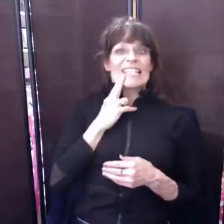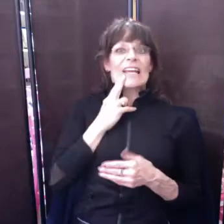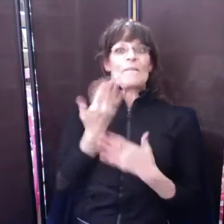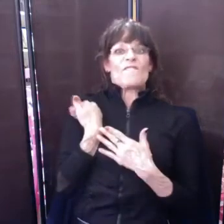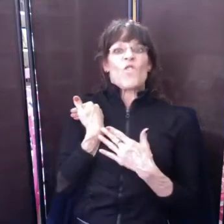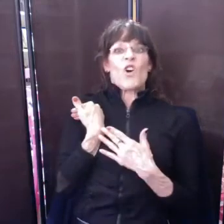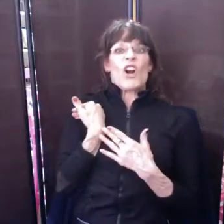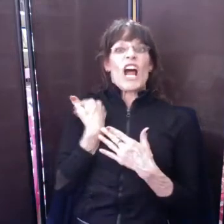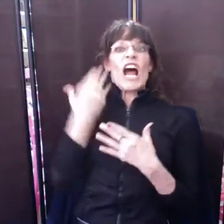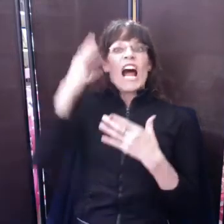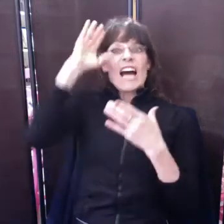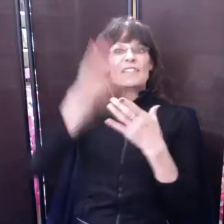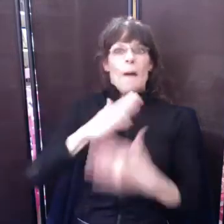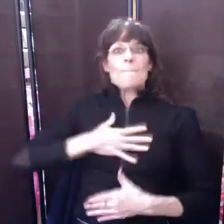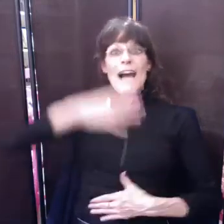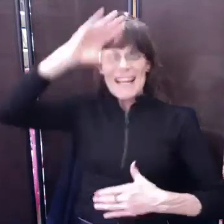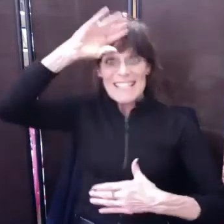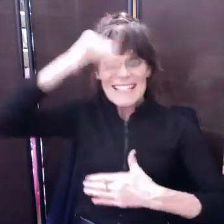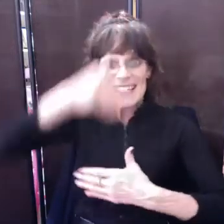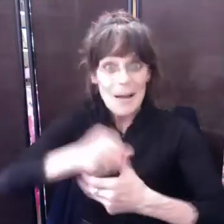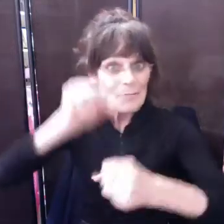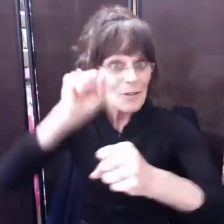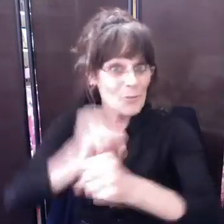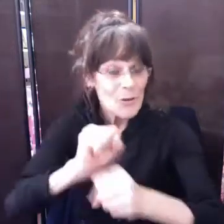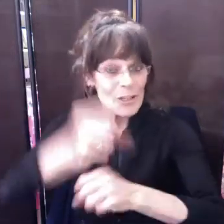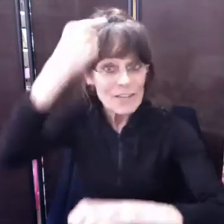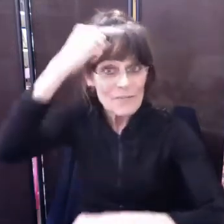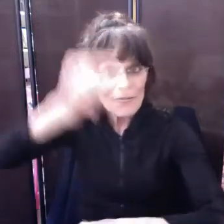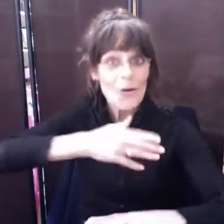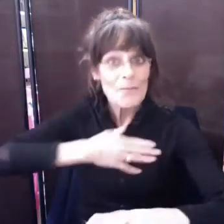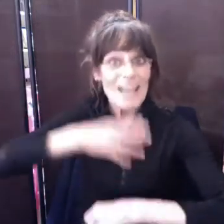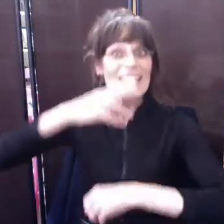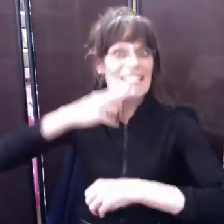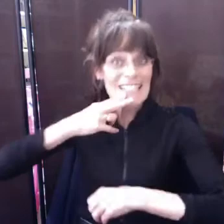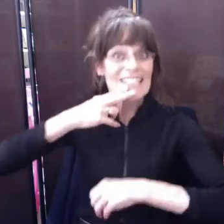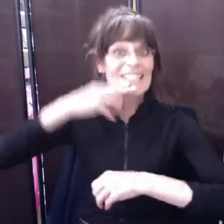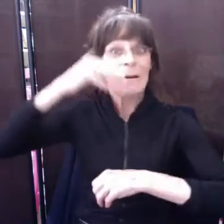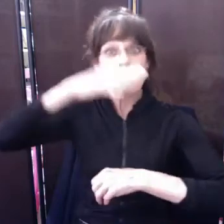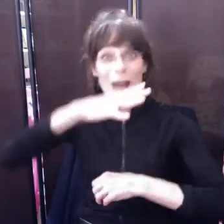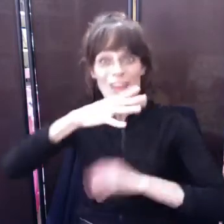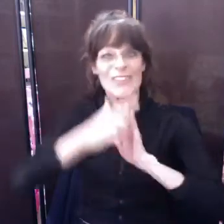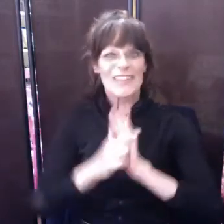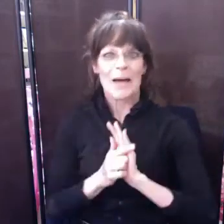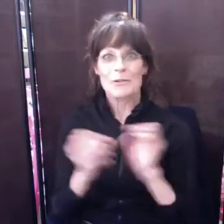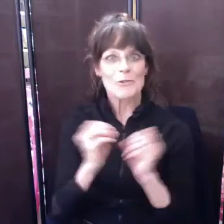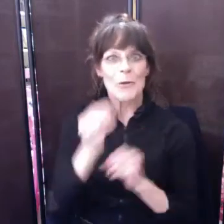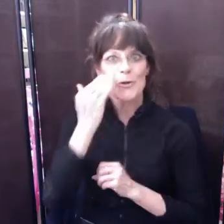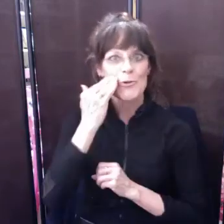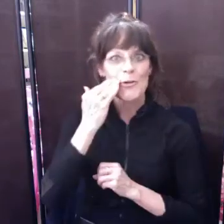So my son was working for my niece's mother-in-law, but nobody knew he was my son. Anyway, she said, "Can I give him